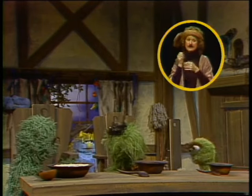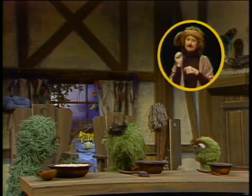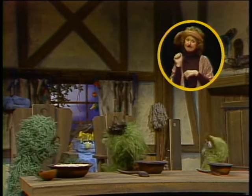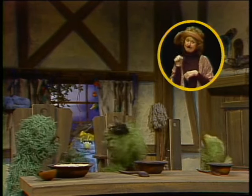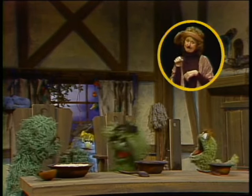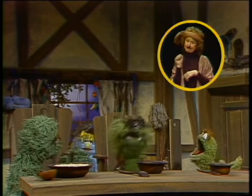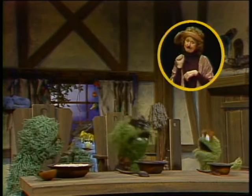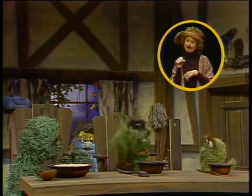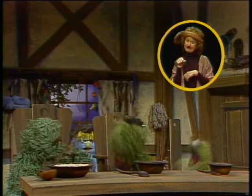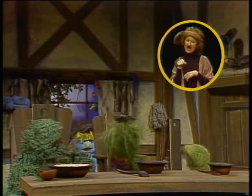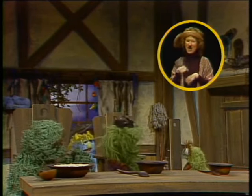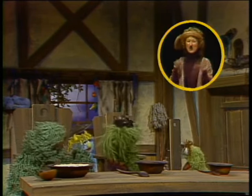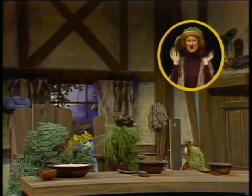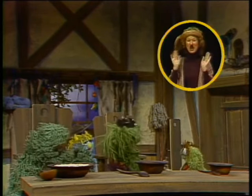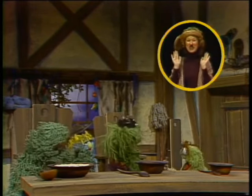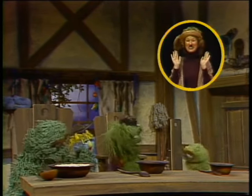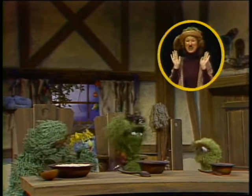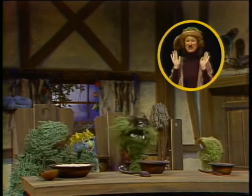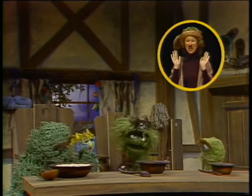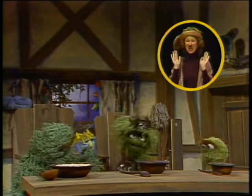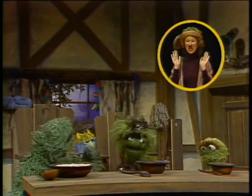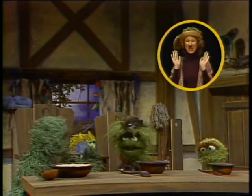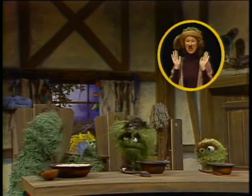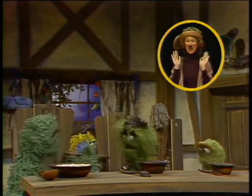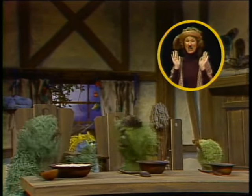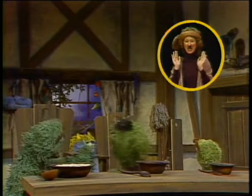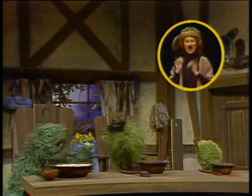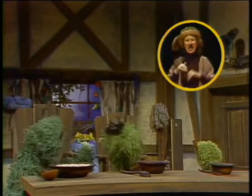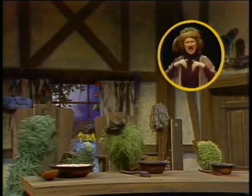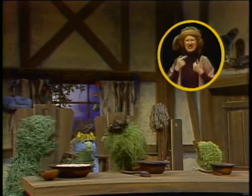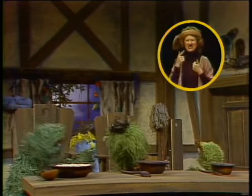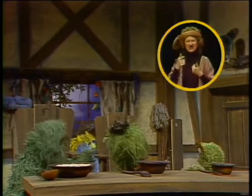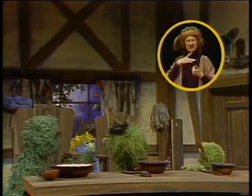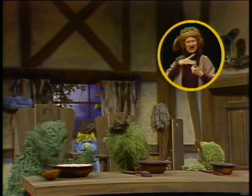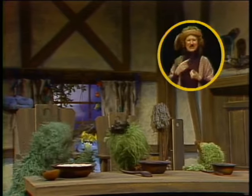Yes. Terrific! How would you like to come and live with us?